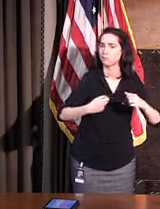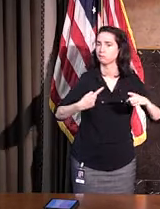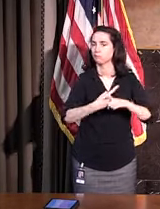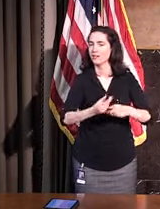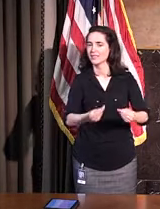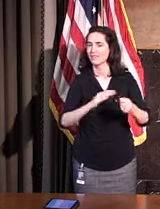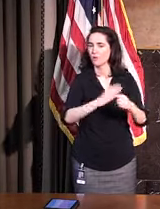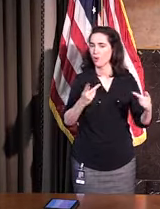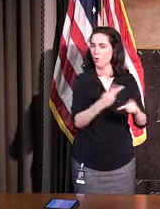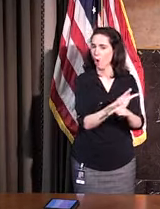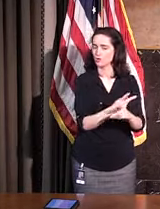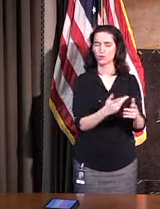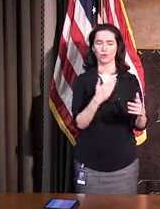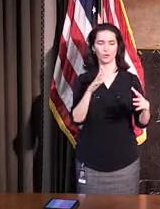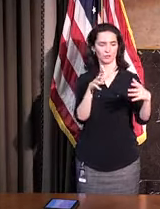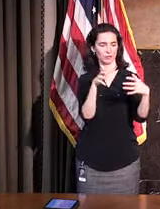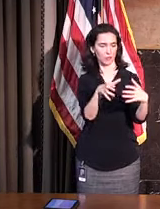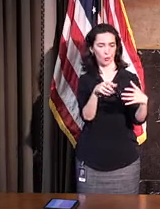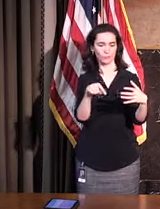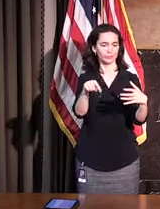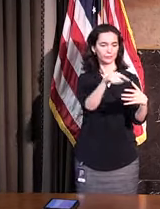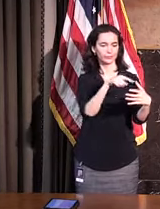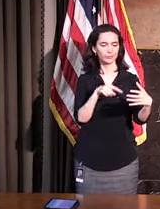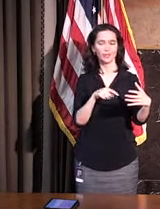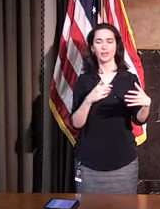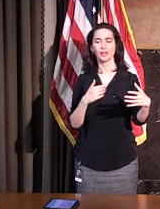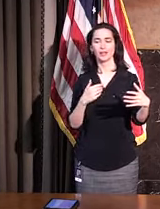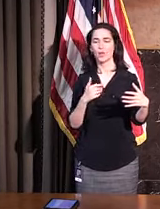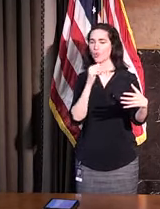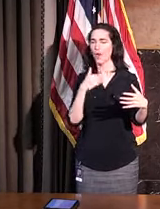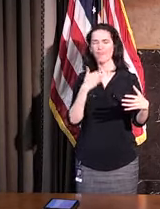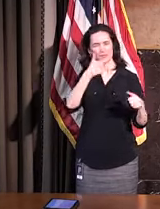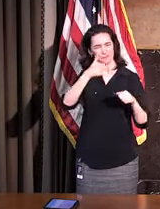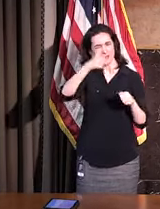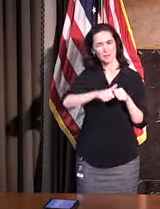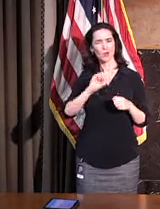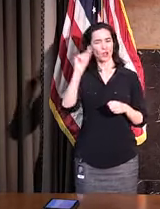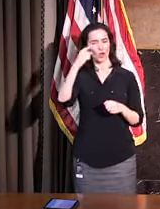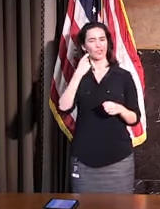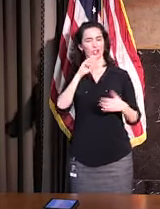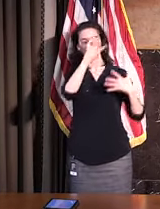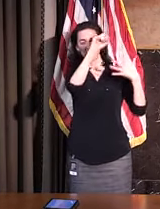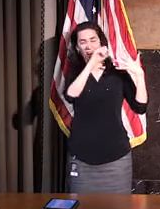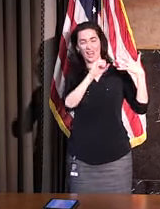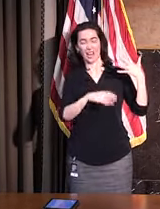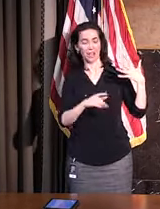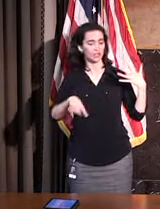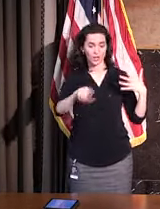COVID, meaning no one in that unit has one of the 23 conditions that the governor just enumerated,